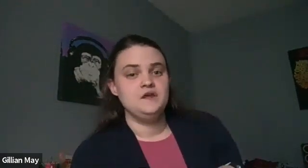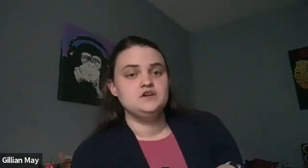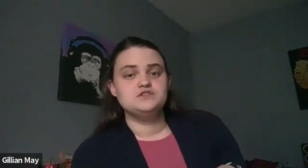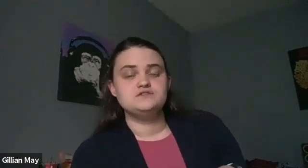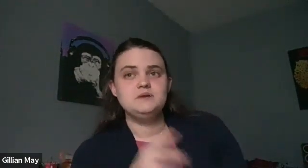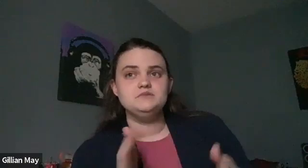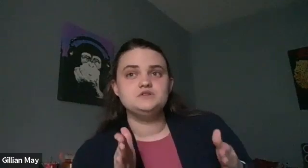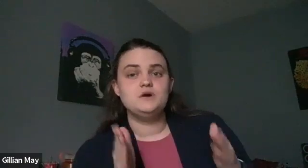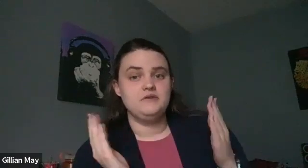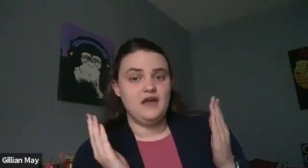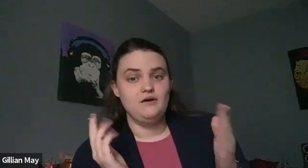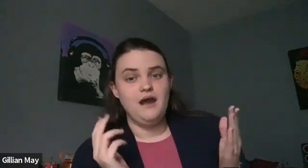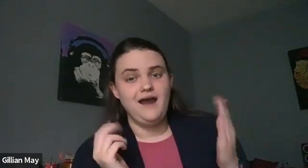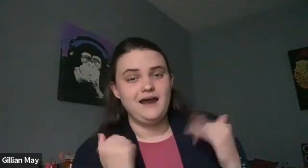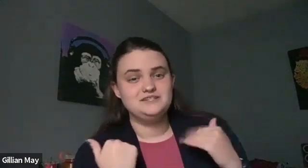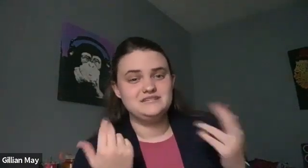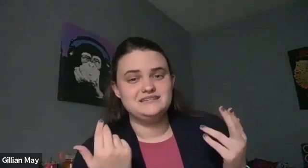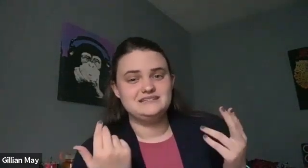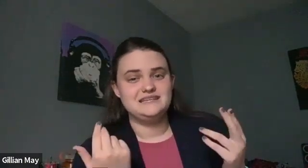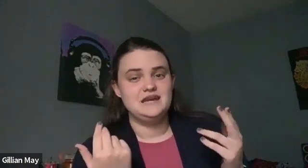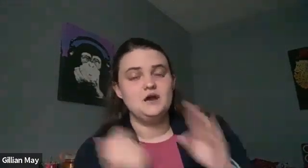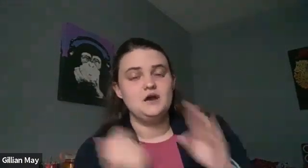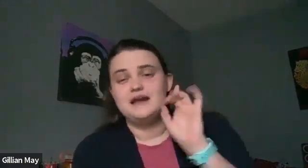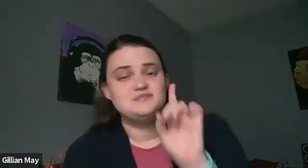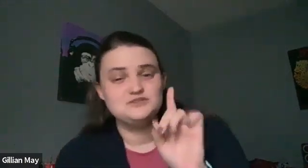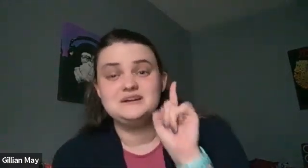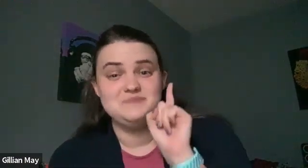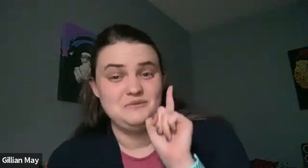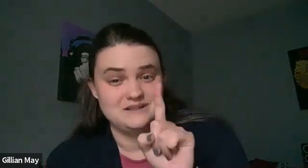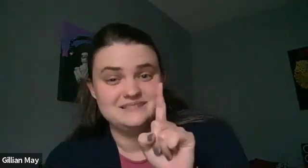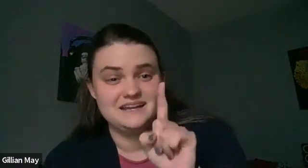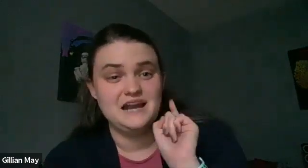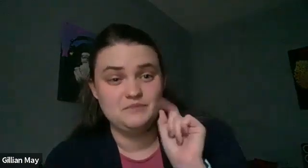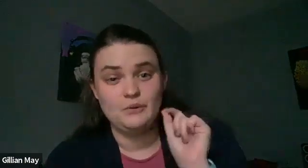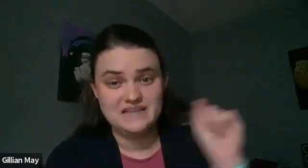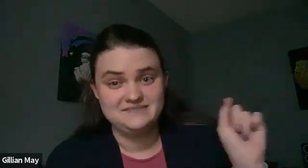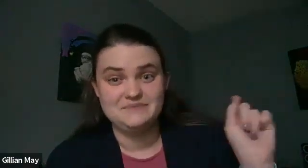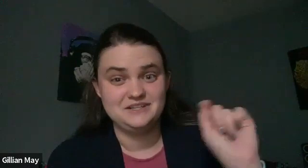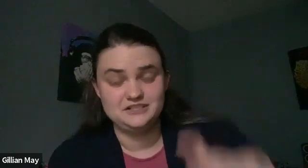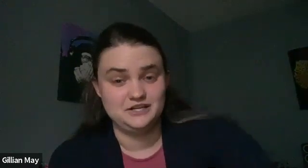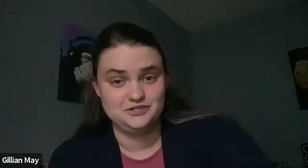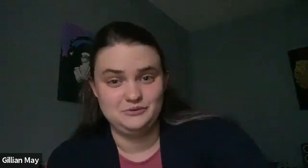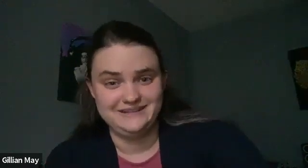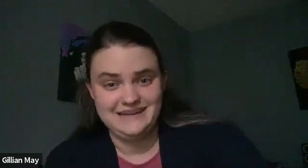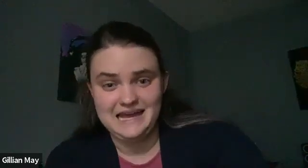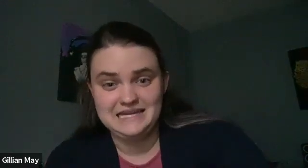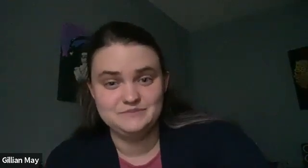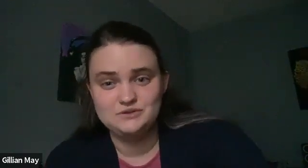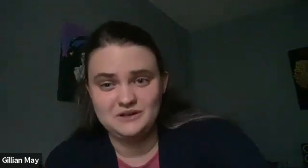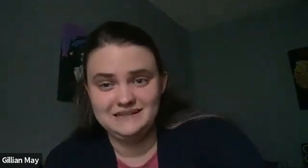so some people do it without. I do tend to see, okay, I'm so sorry. Give me 1 second. I'm going to have to get my dog to hush real quick. I am so sorry.